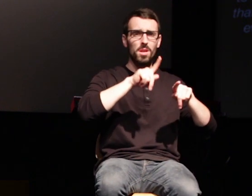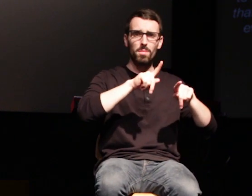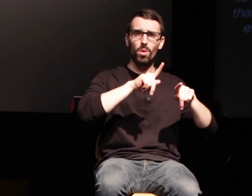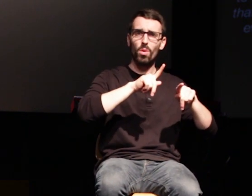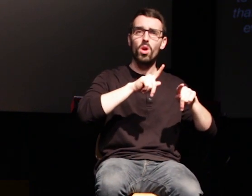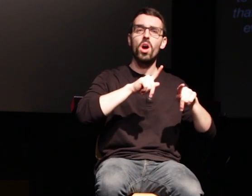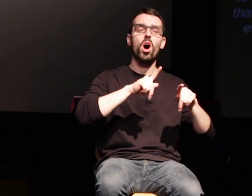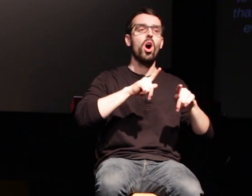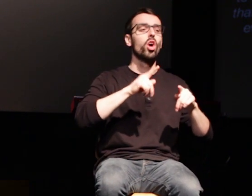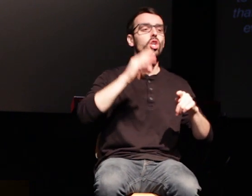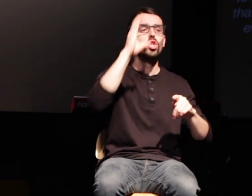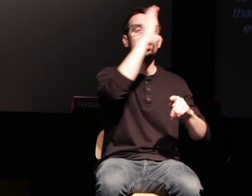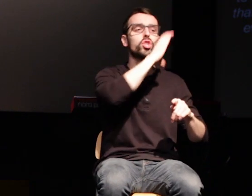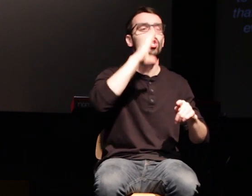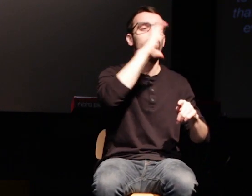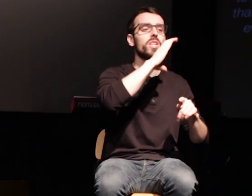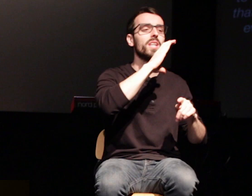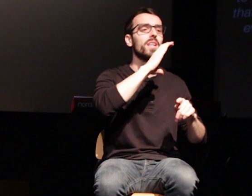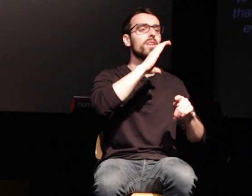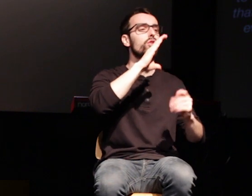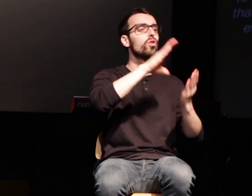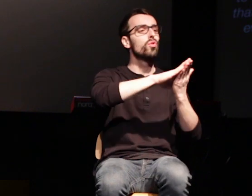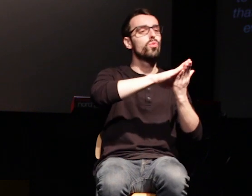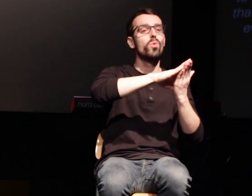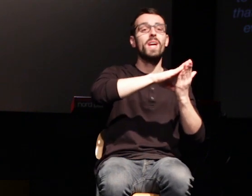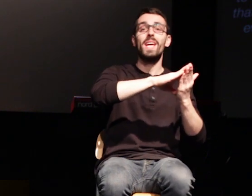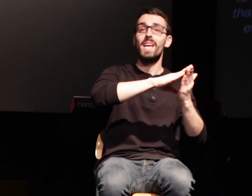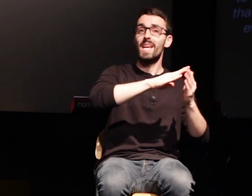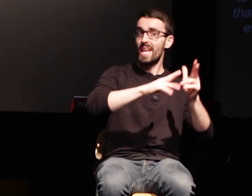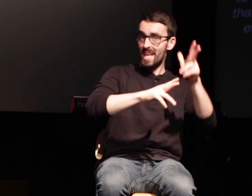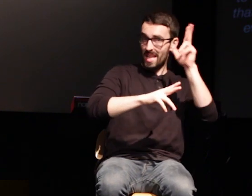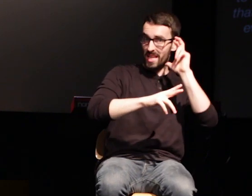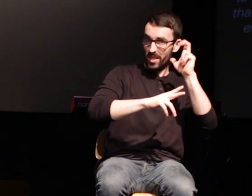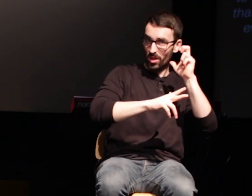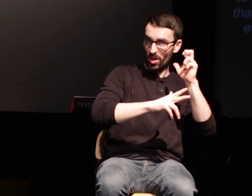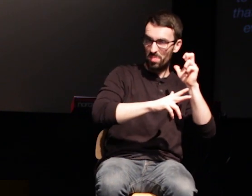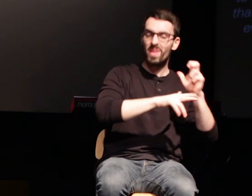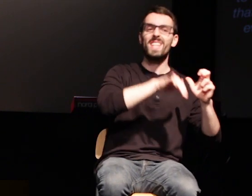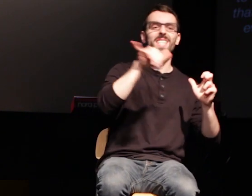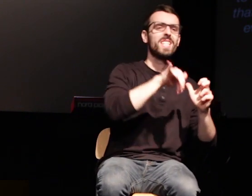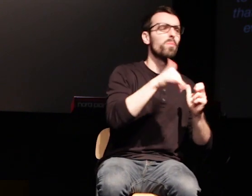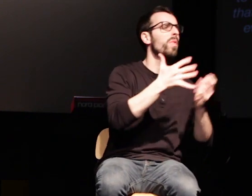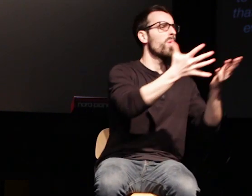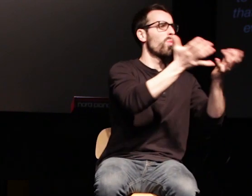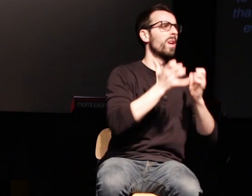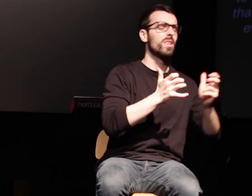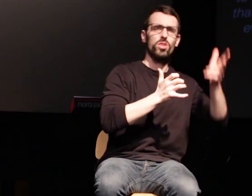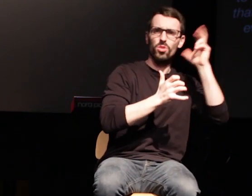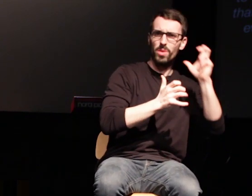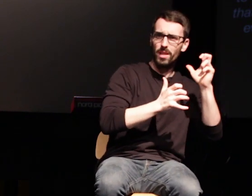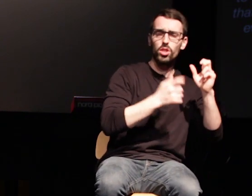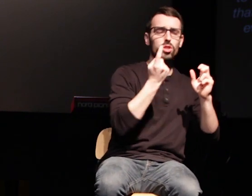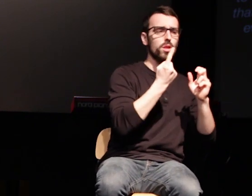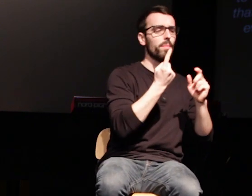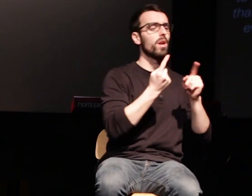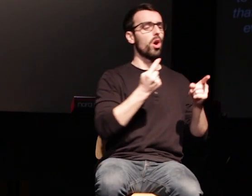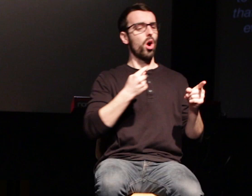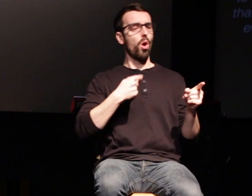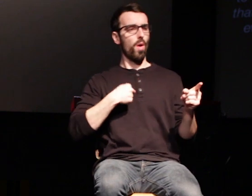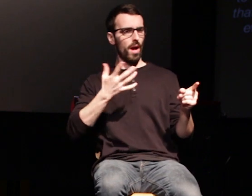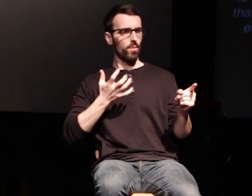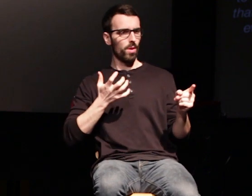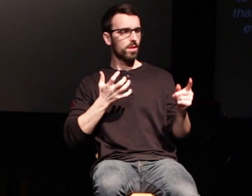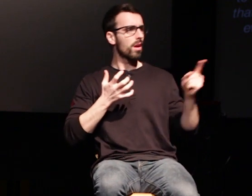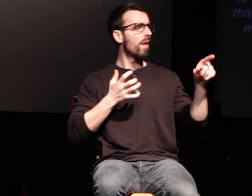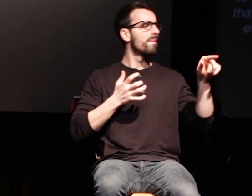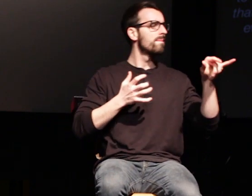they want to hear. They're looking for something specific. They're looking for something for them. They're looking for something that they can take that will make them better or their